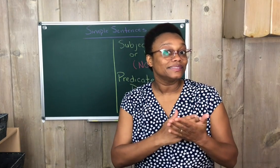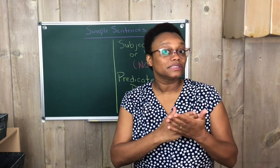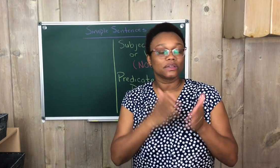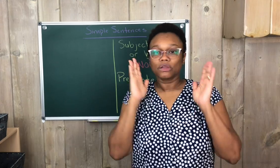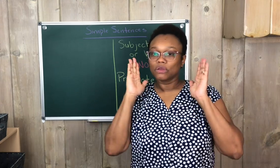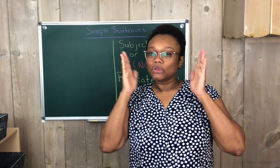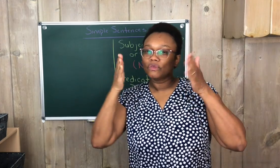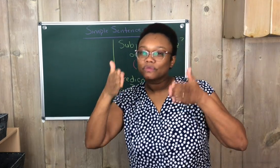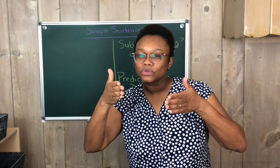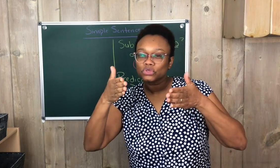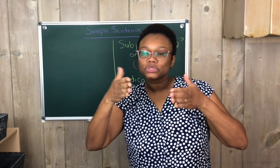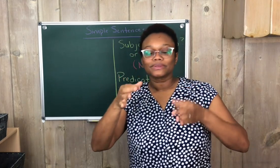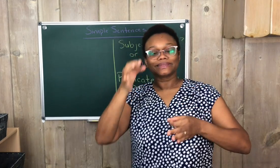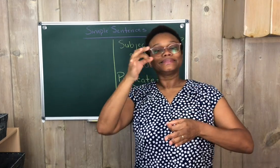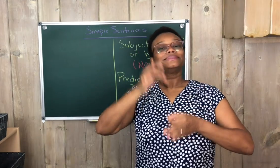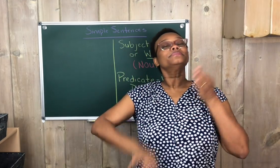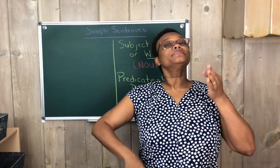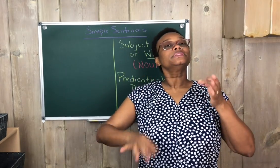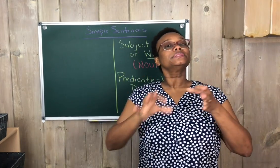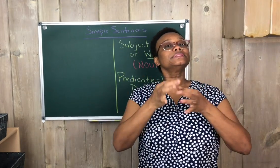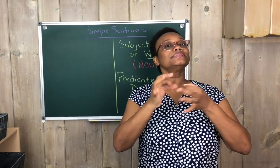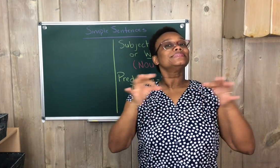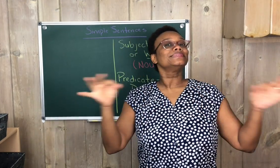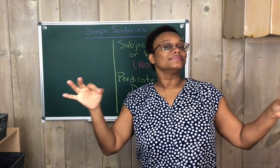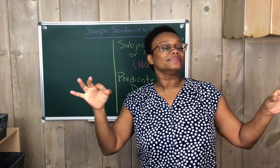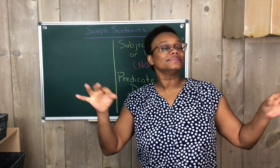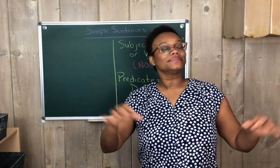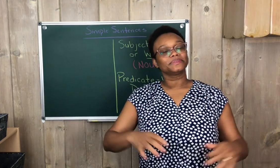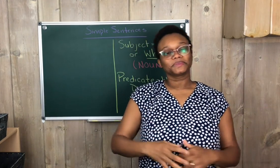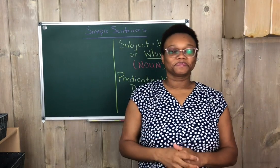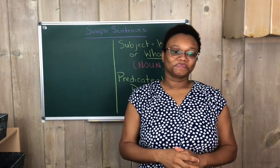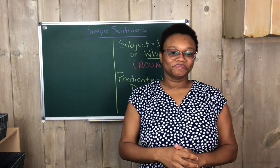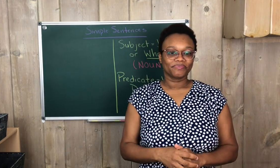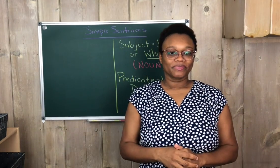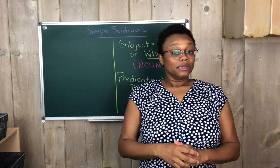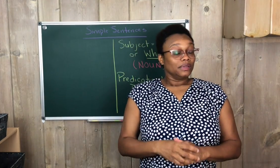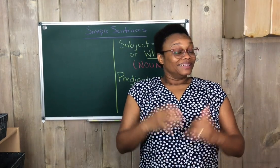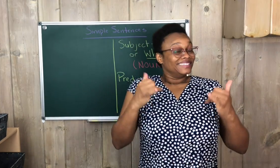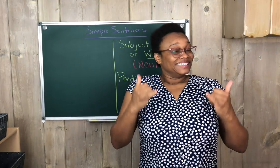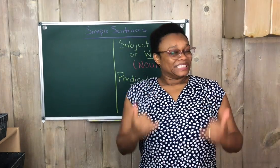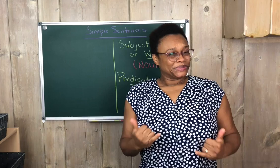So, today's lesson, we're going to focus on simple sentences.